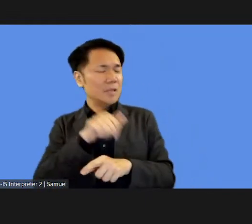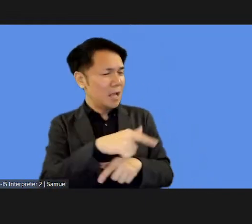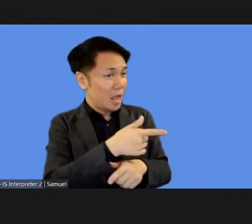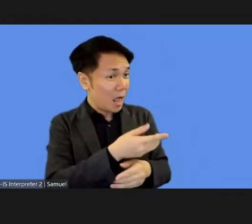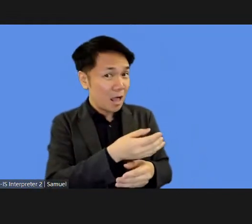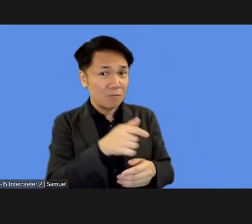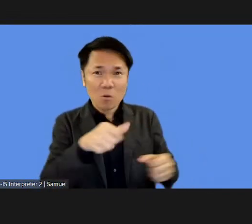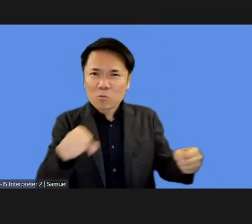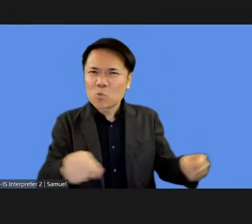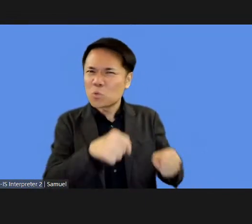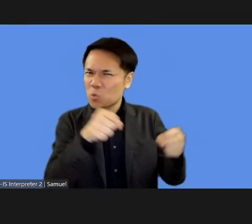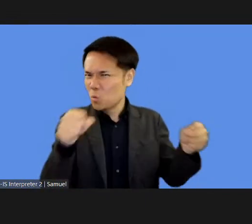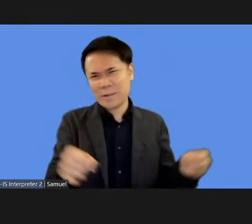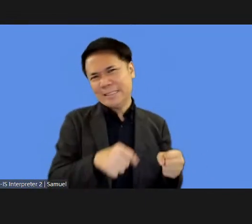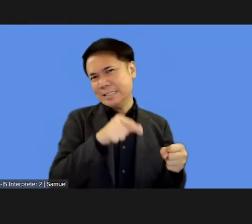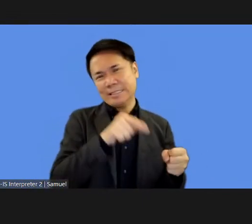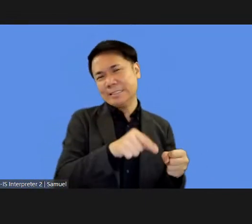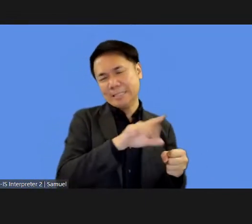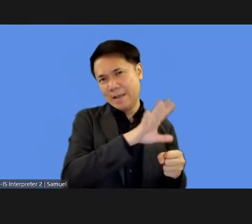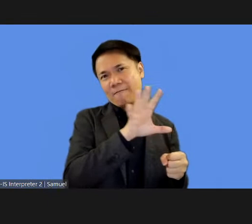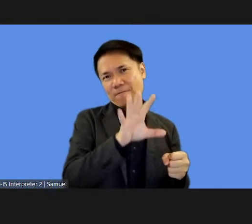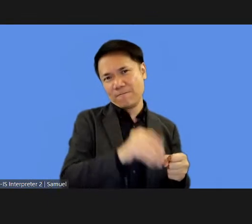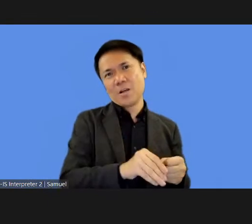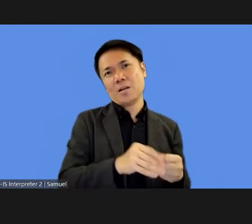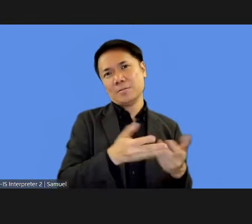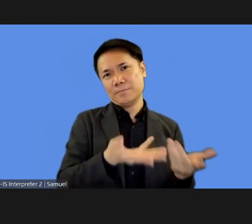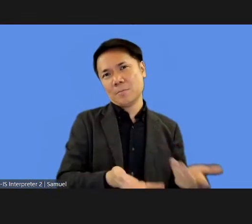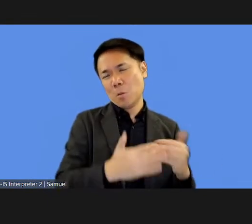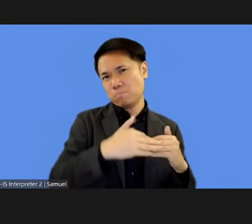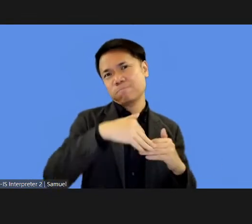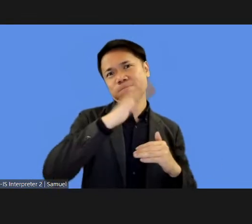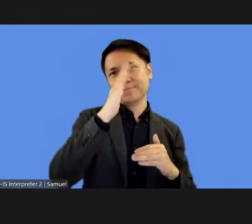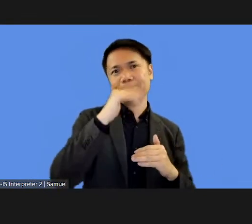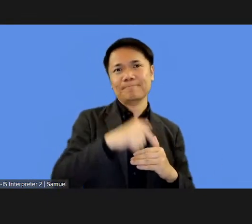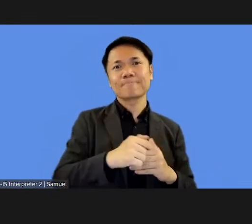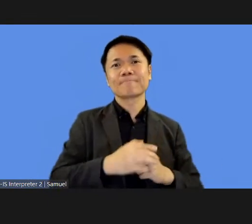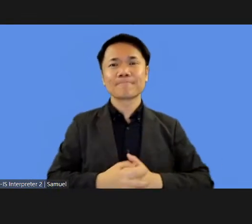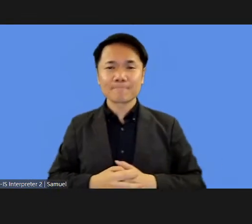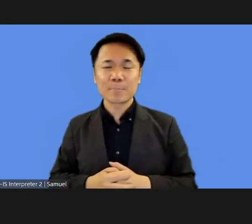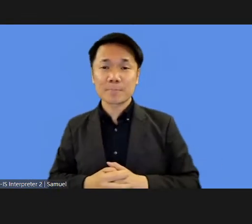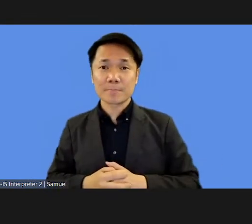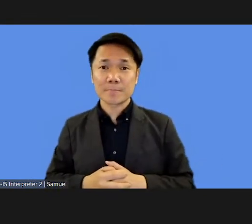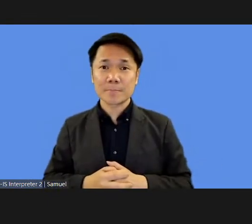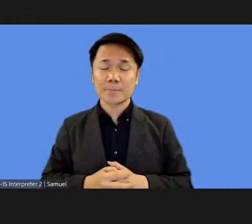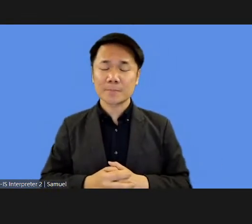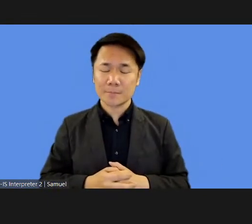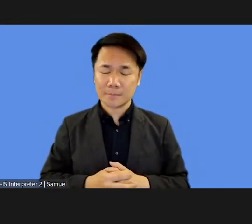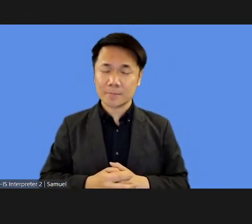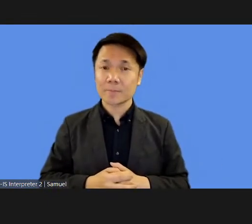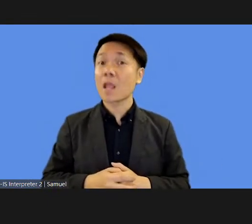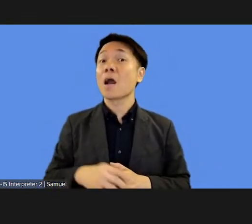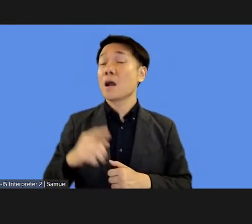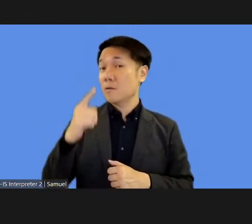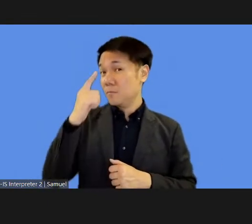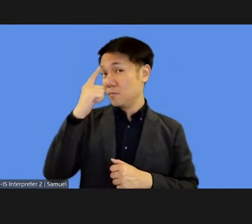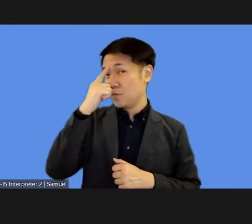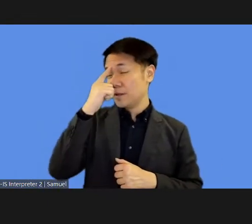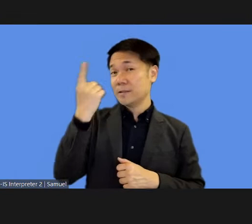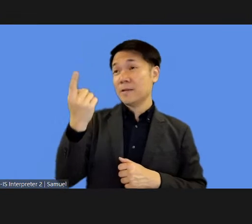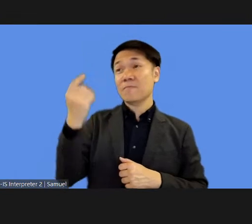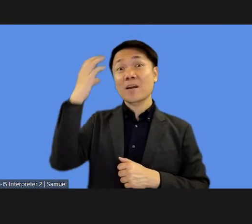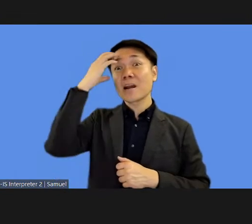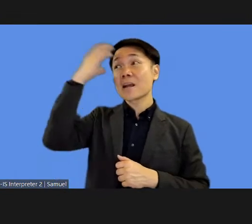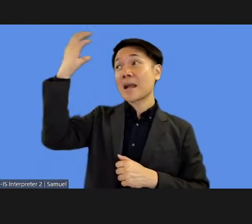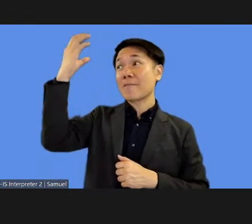On the goal 7A about international partnerships to support public finance for investments, Africa has got a fair share